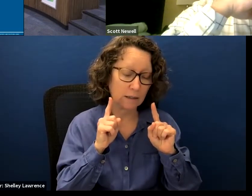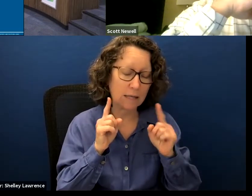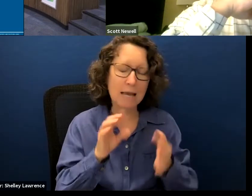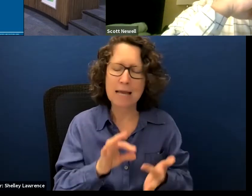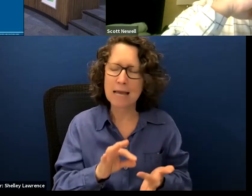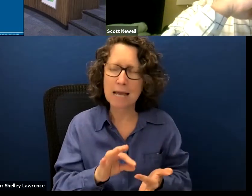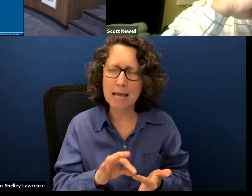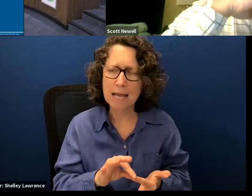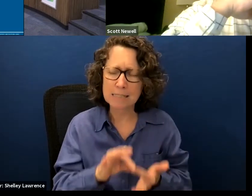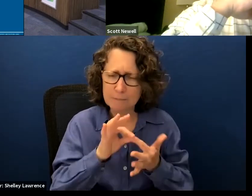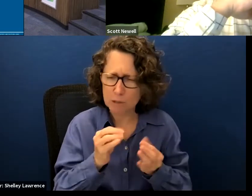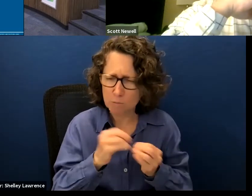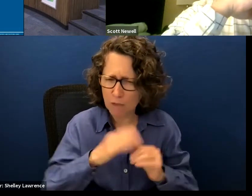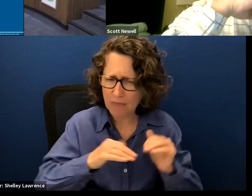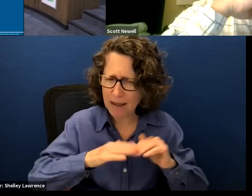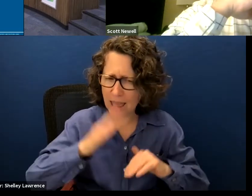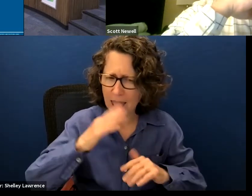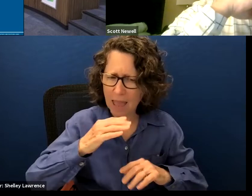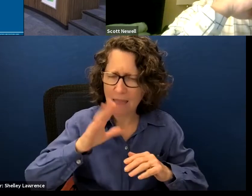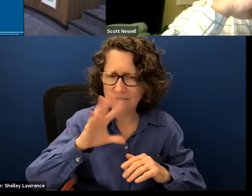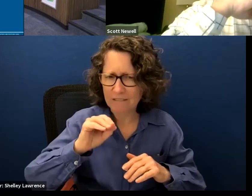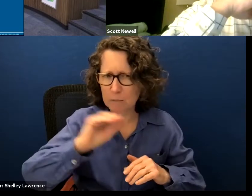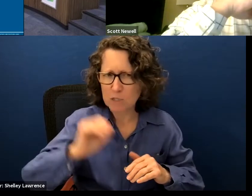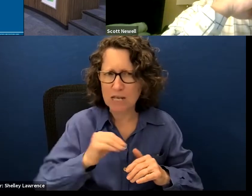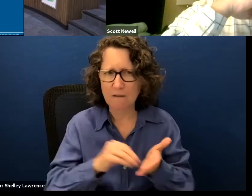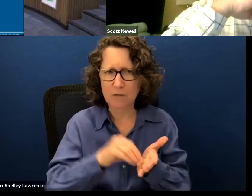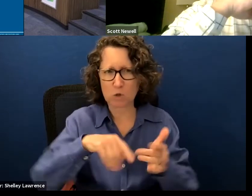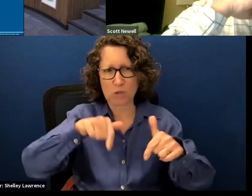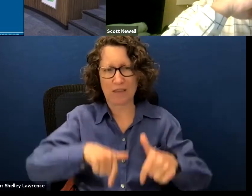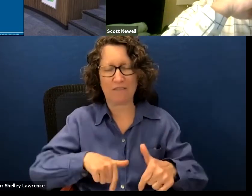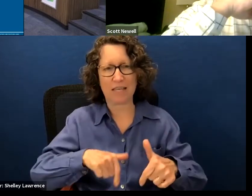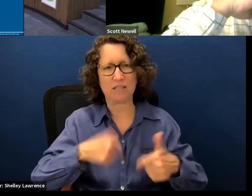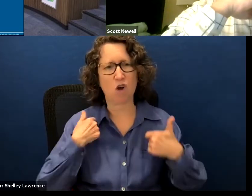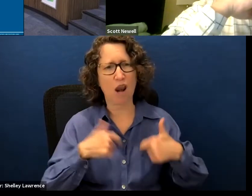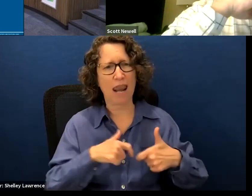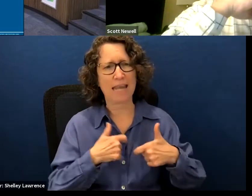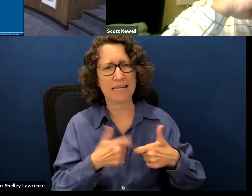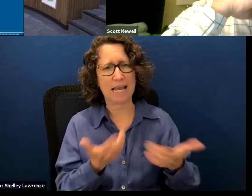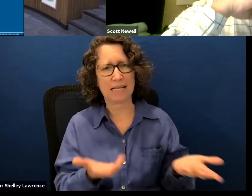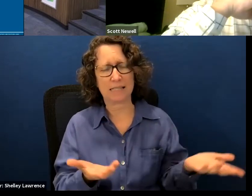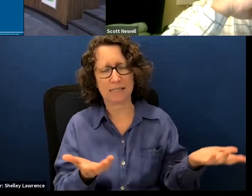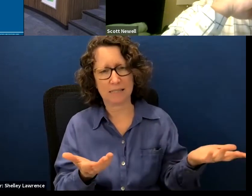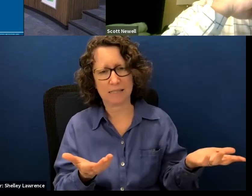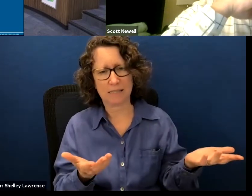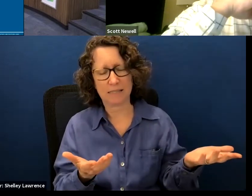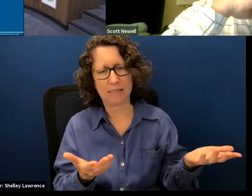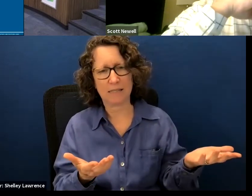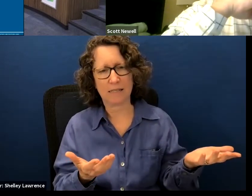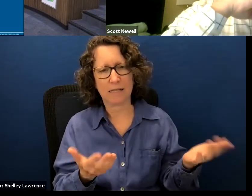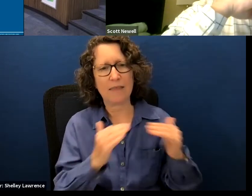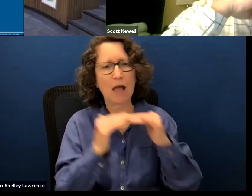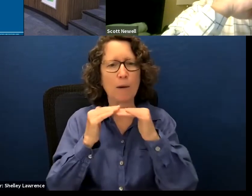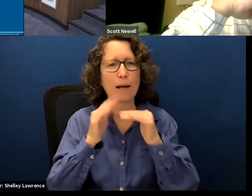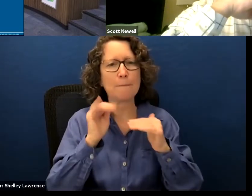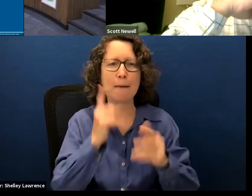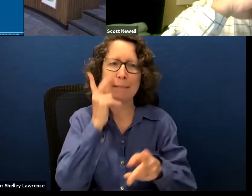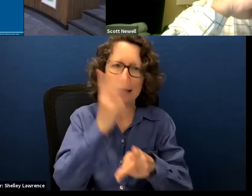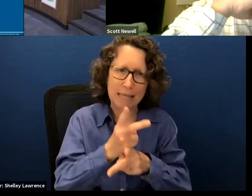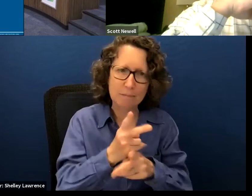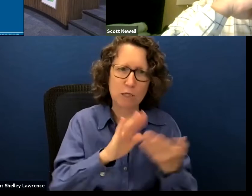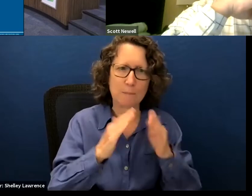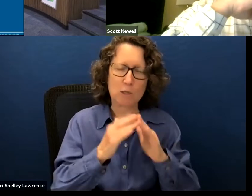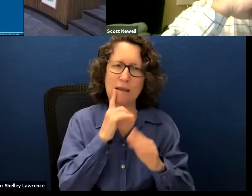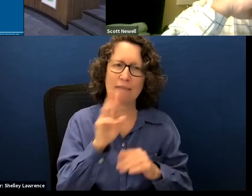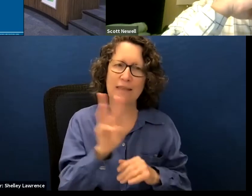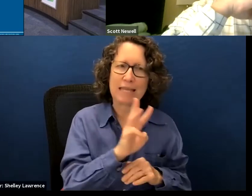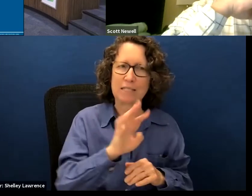especially when more than half of the students in this district are Latinx. The equity map keeps the historically Latinx communities on